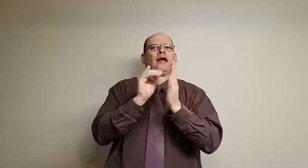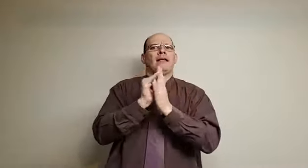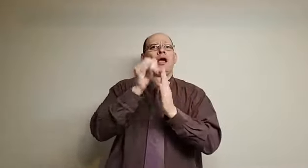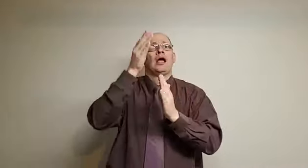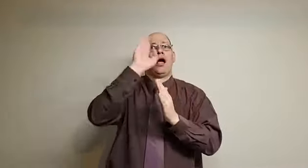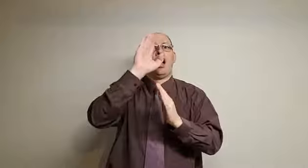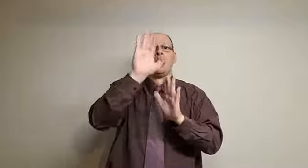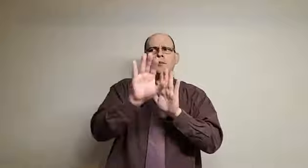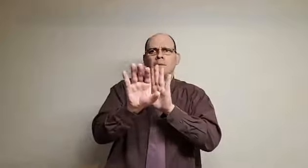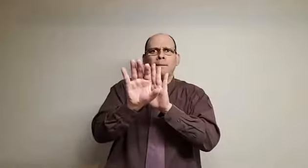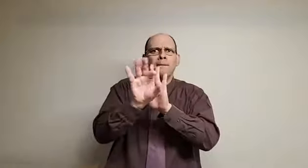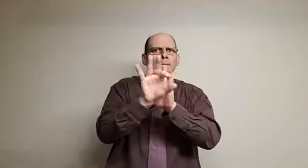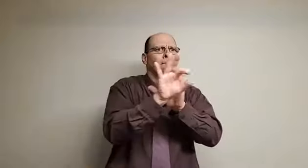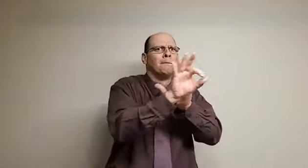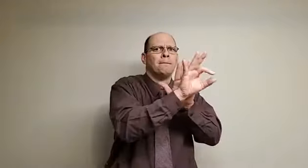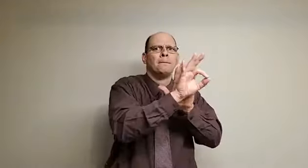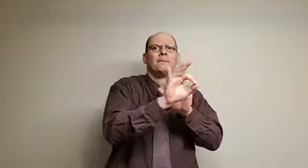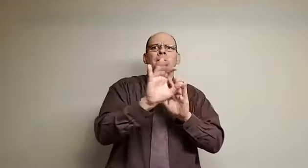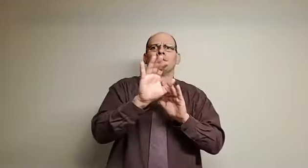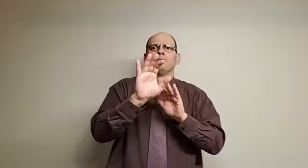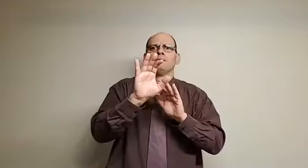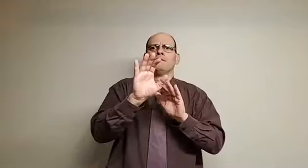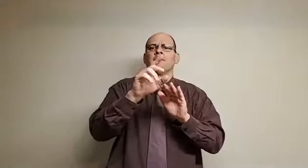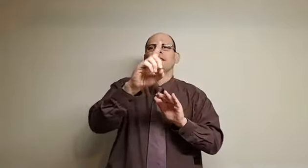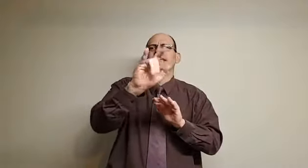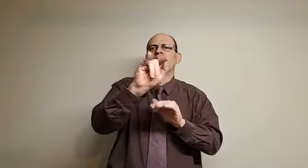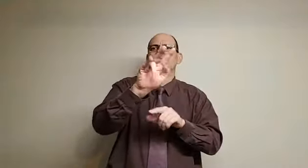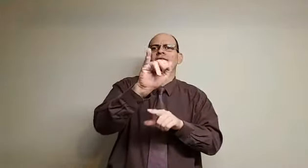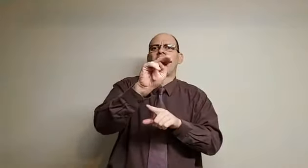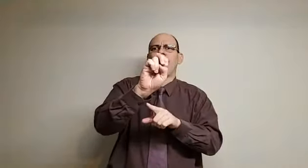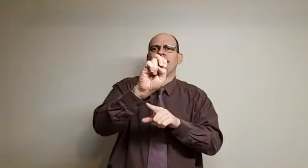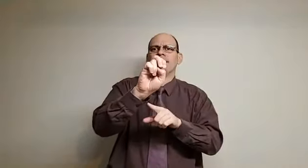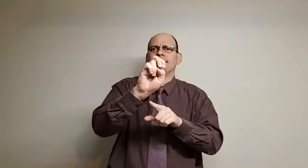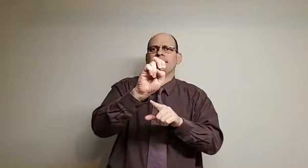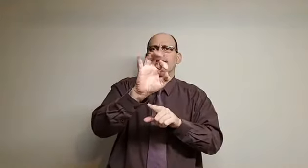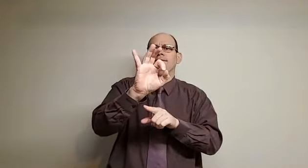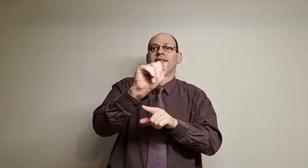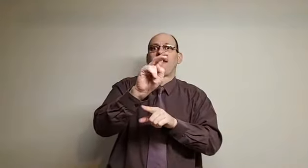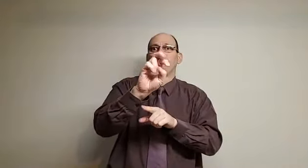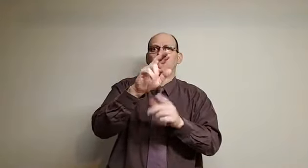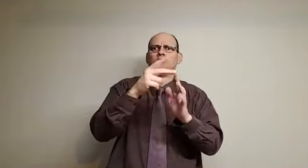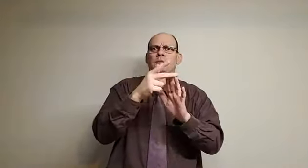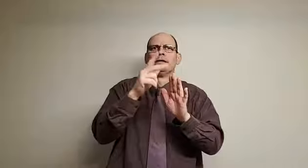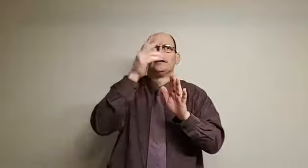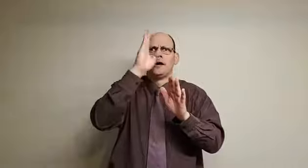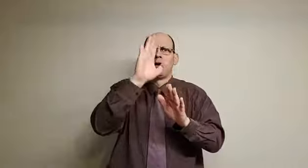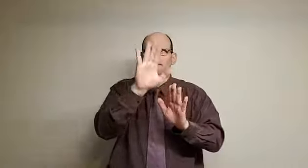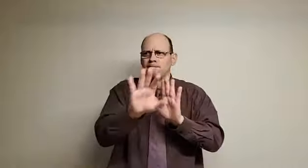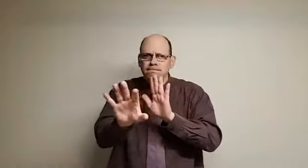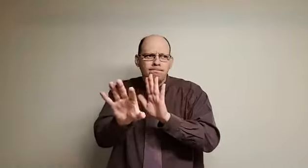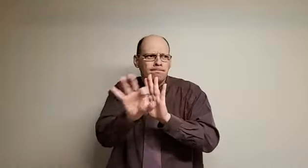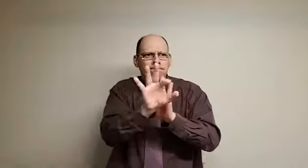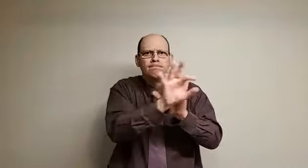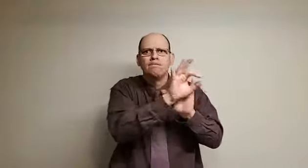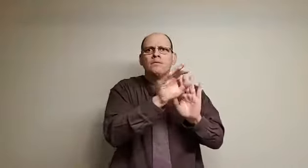and pray that God would have divine favor upon our deaf